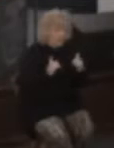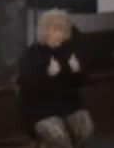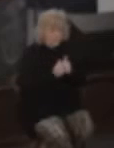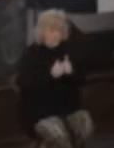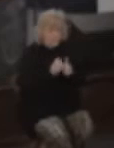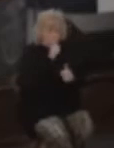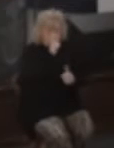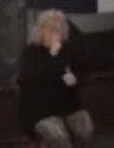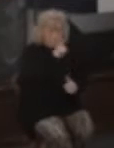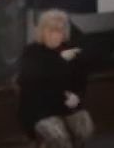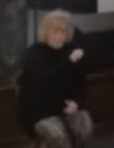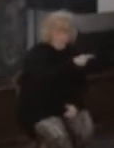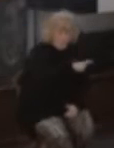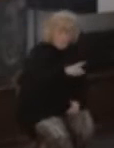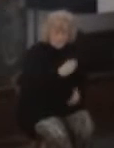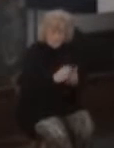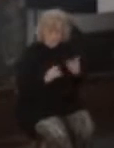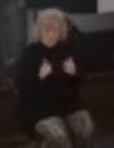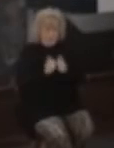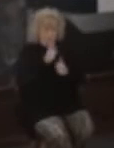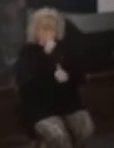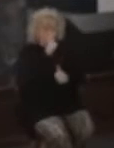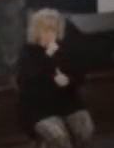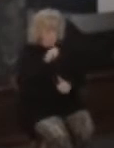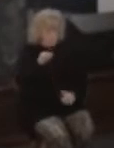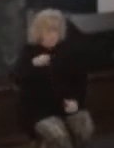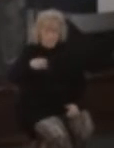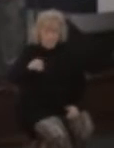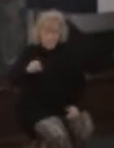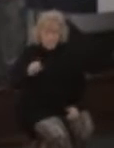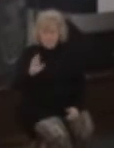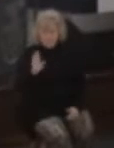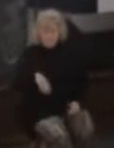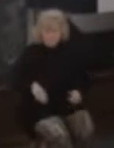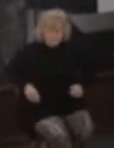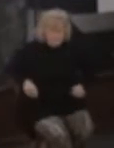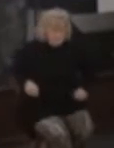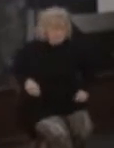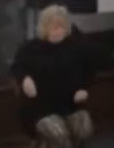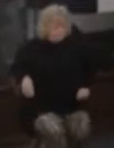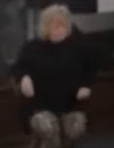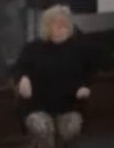figures. But God was doing a great work through both of them.